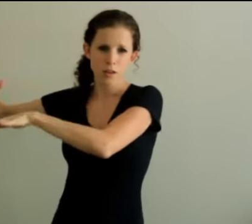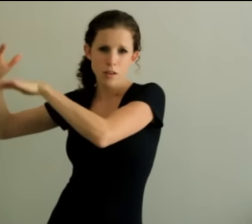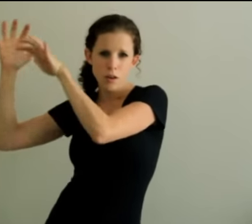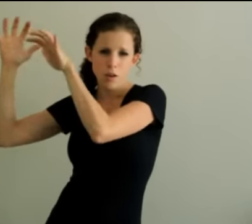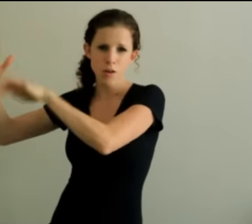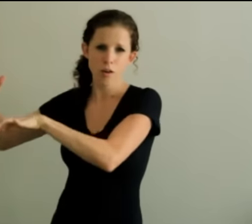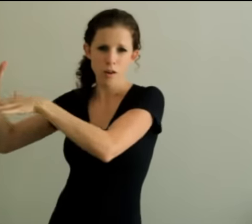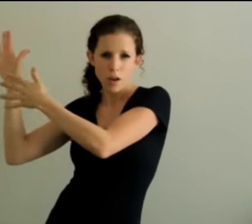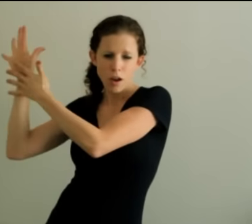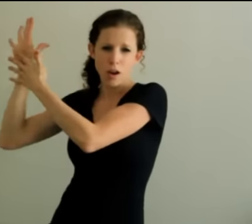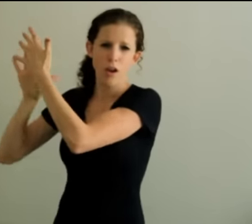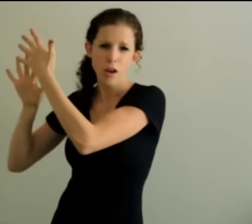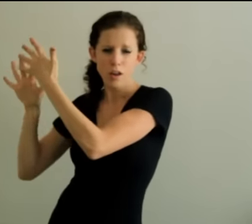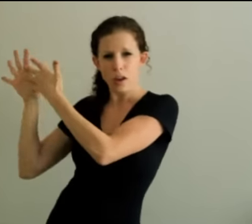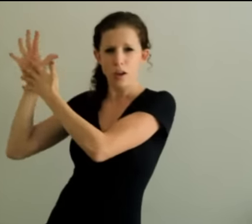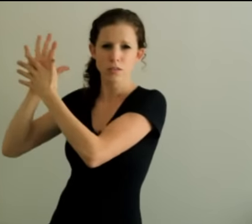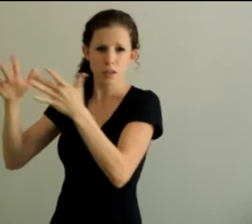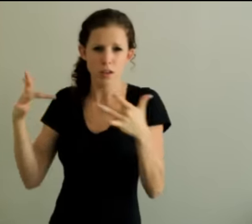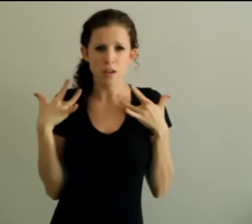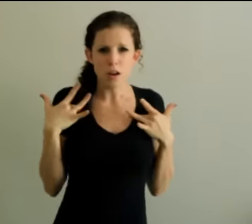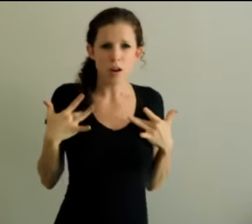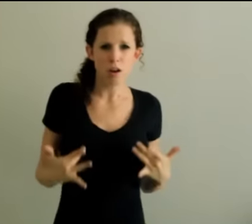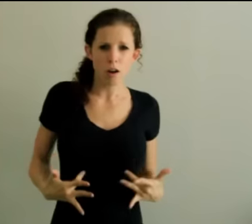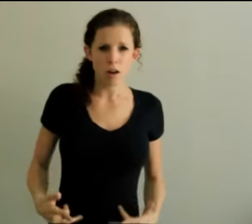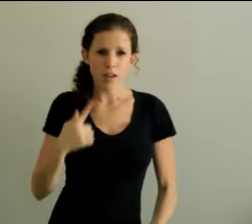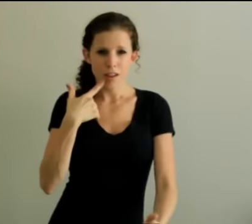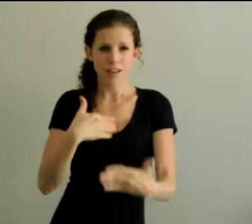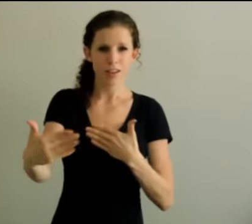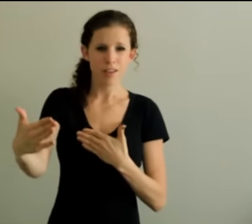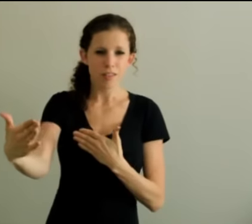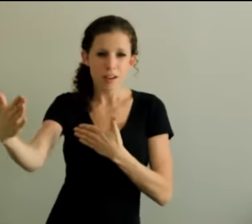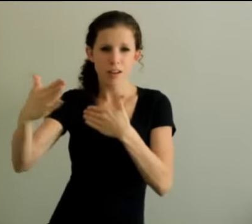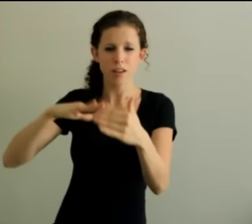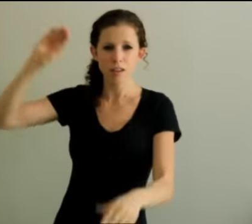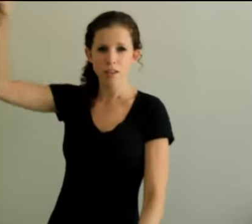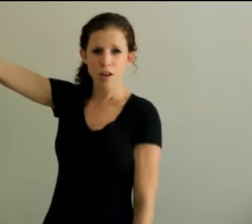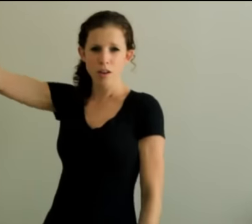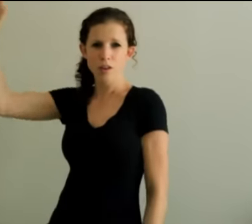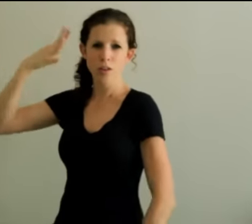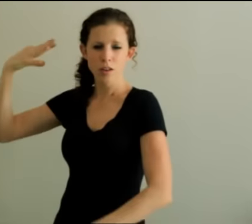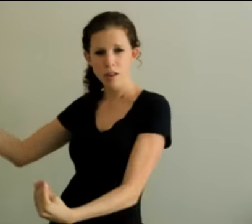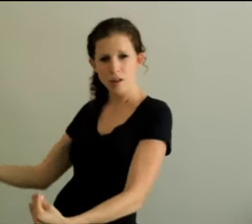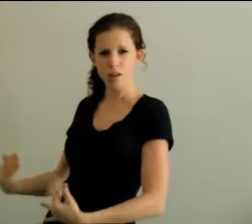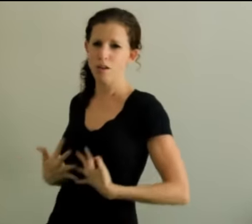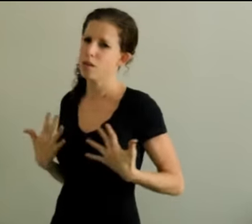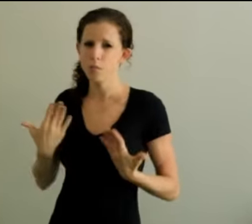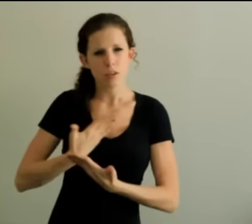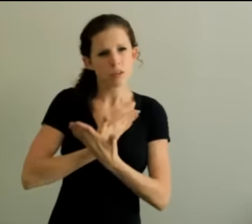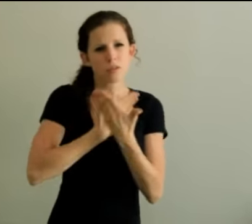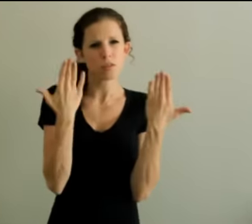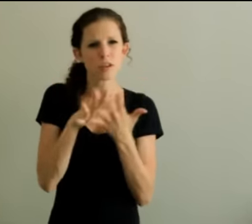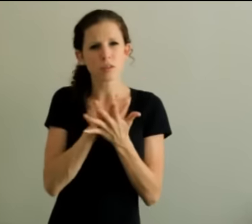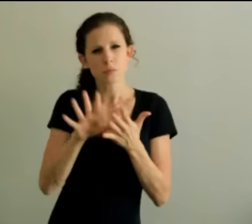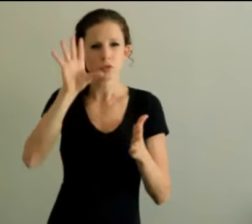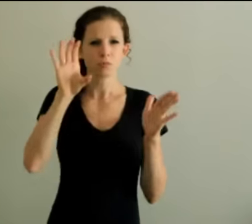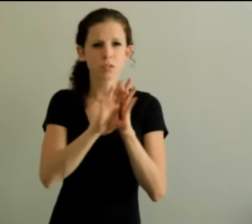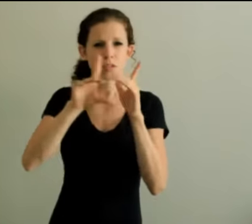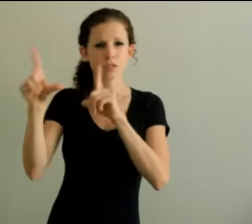window And I can't see at all Even if I could It would all be great There's your